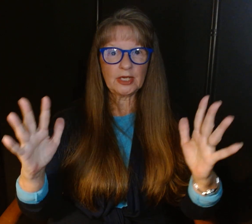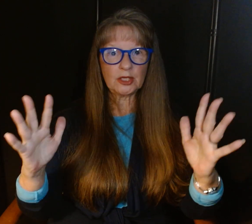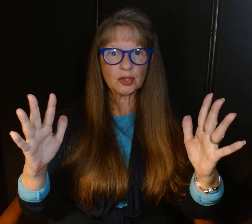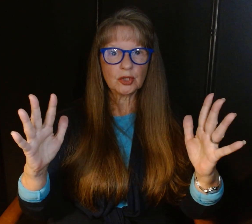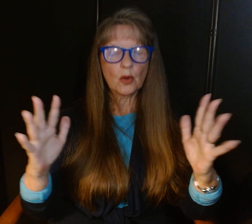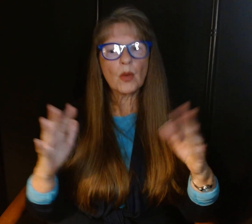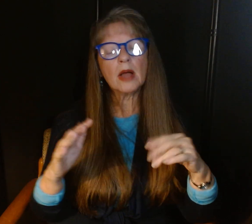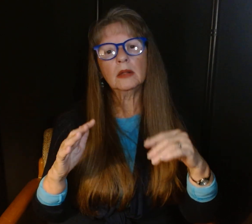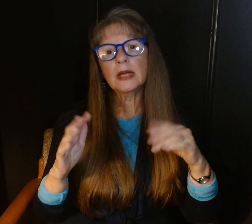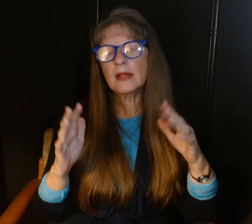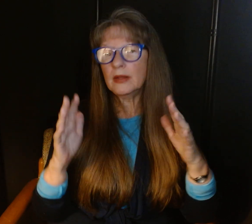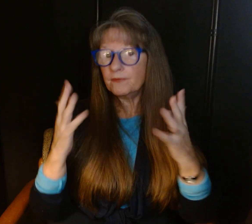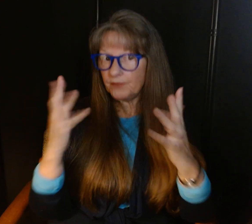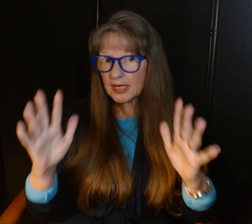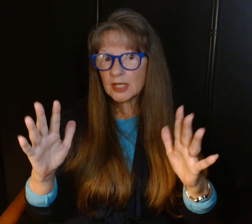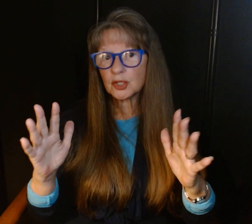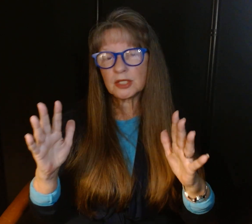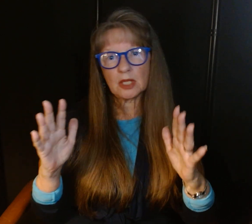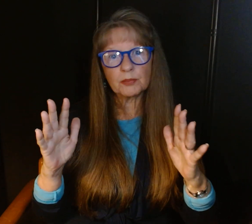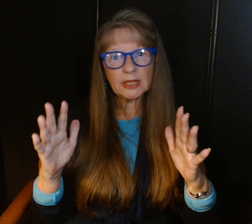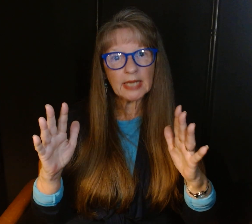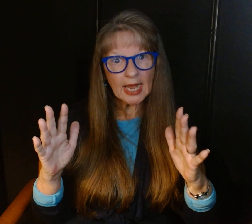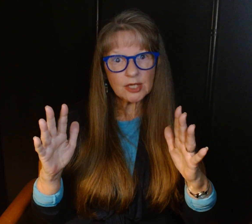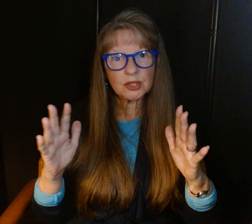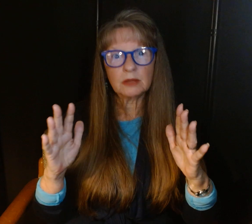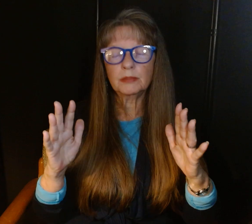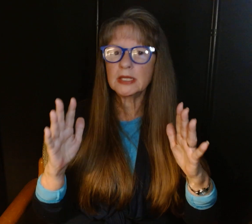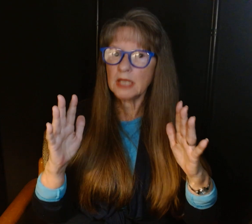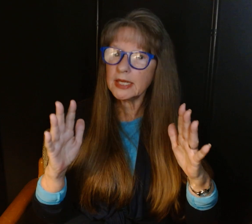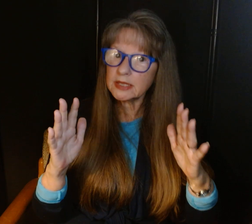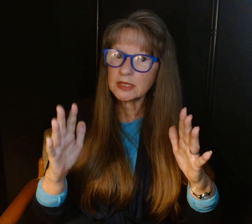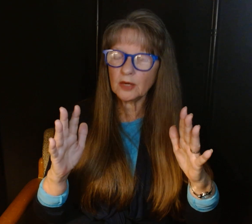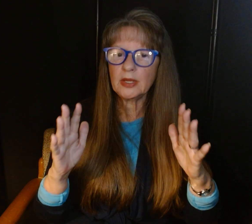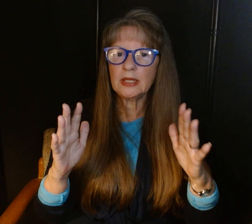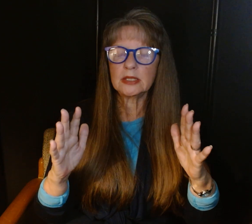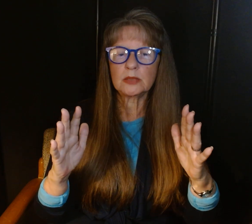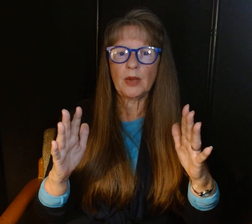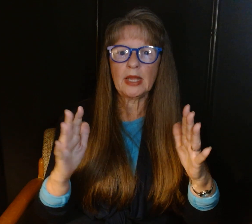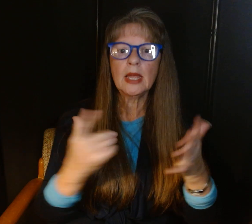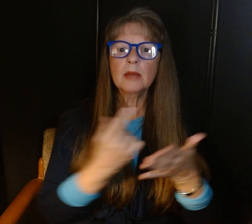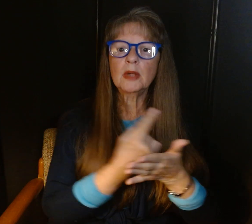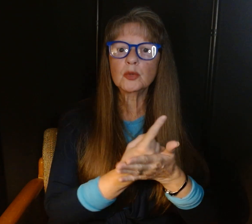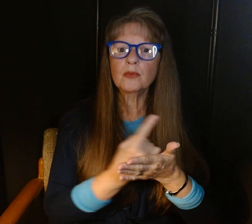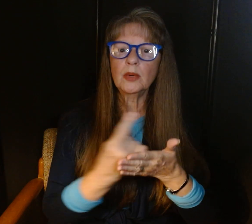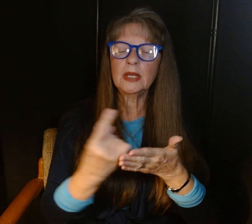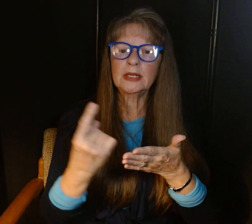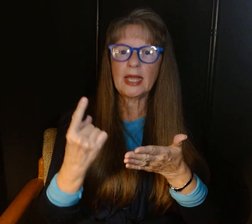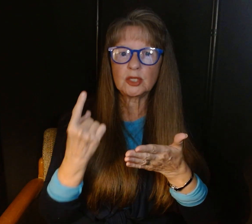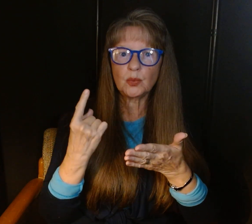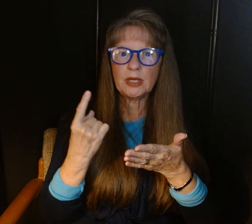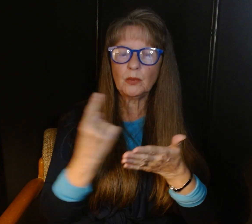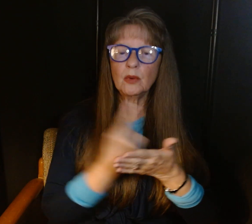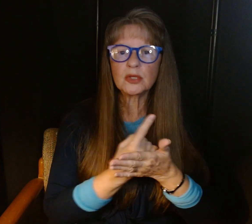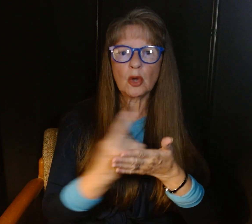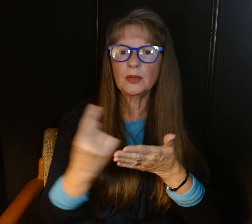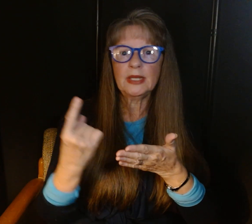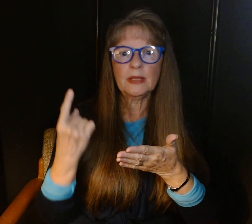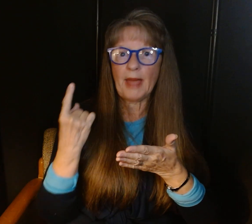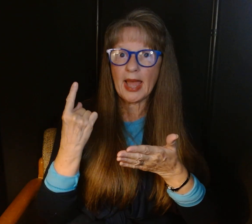finish. Well, finish is a completed action, but it's not necessary in this way because we've already done last week. It's already in the